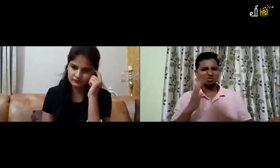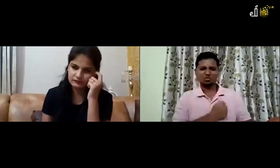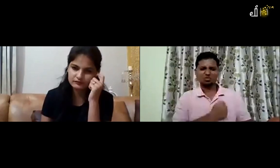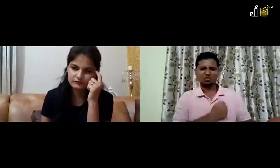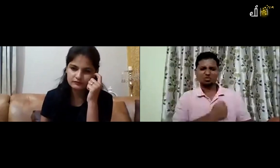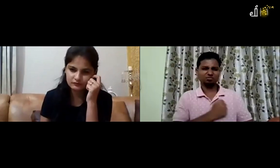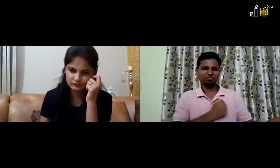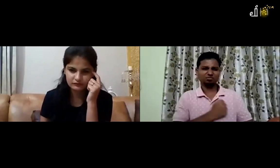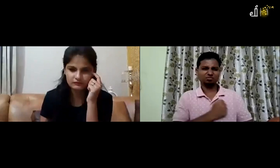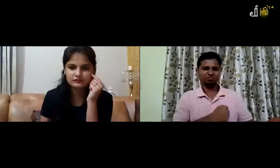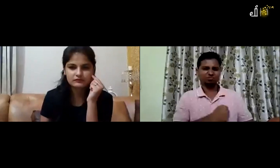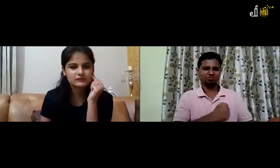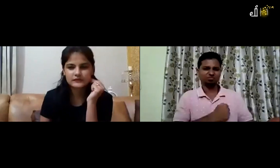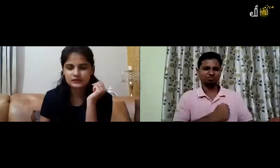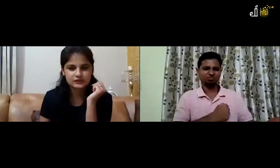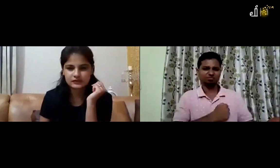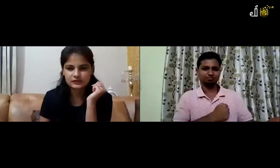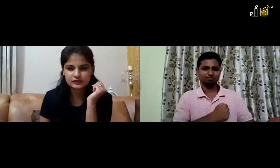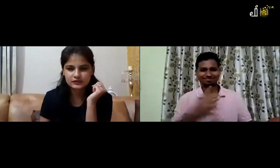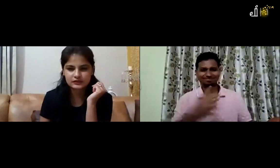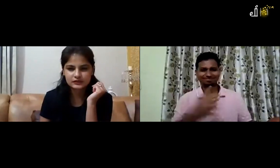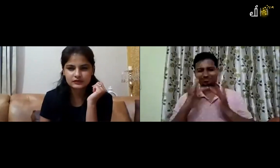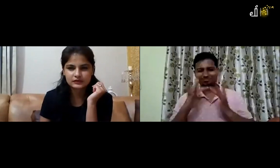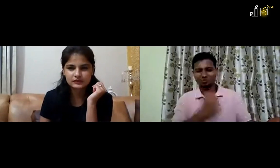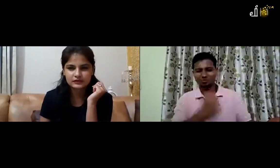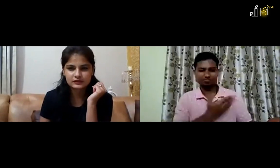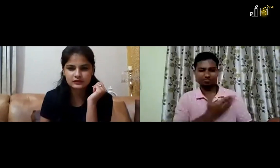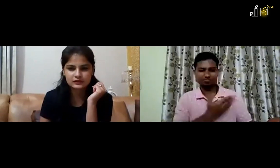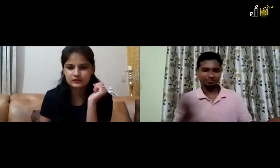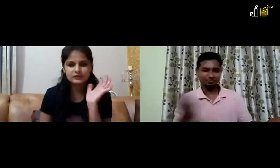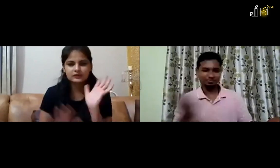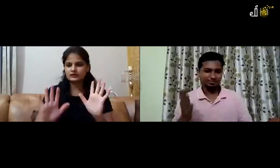You were saying something about the community? Sorry about my internet.